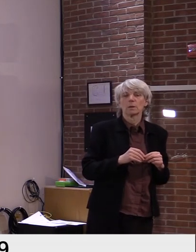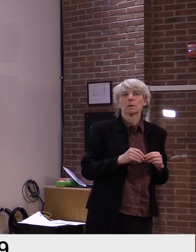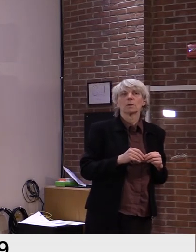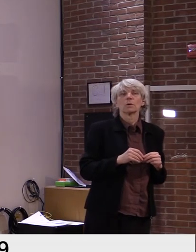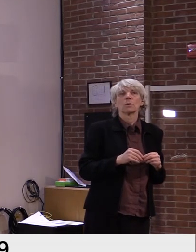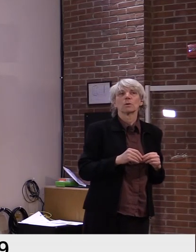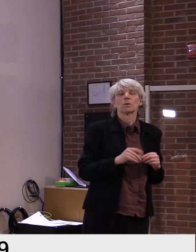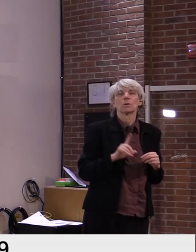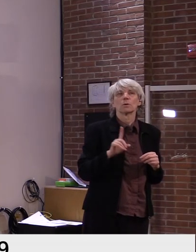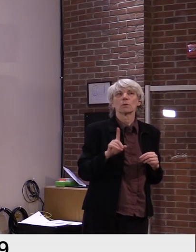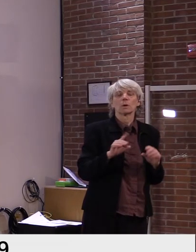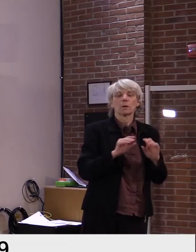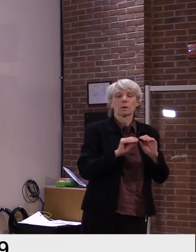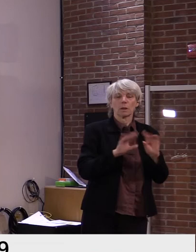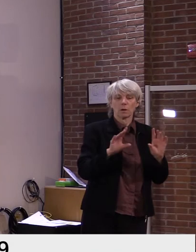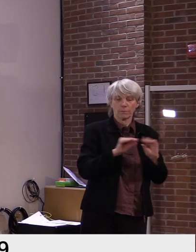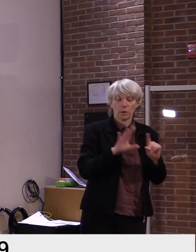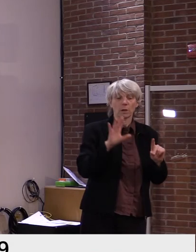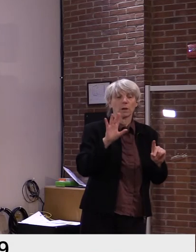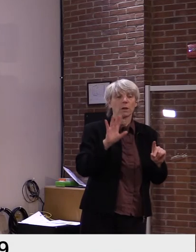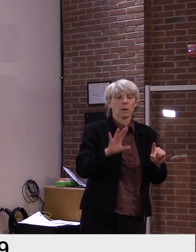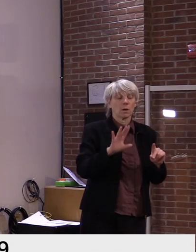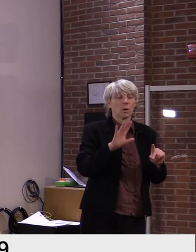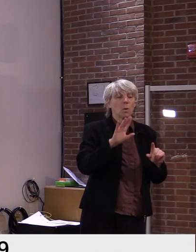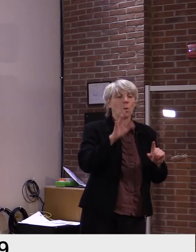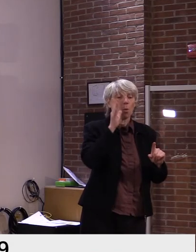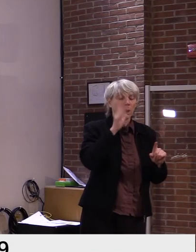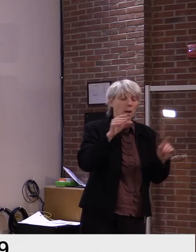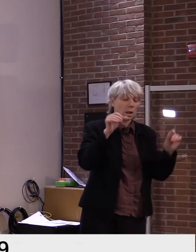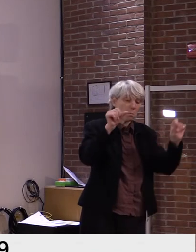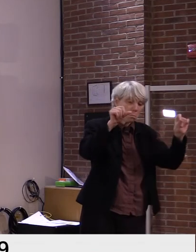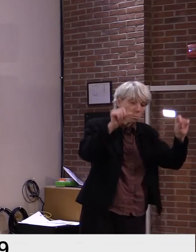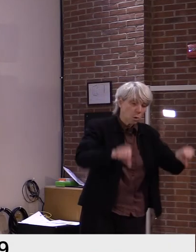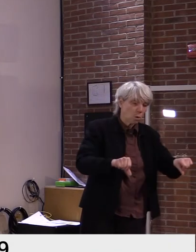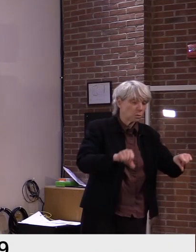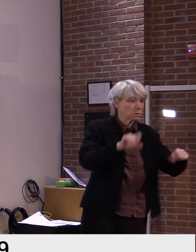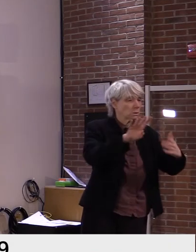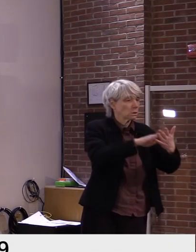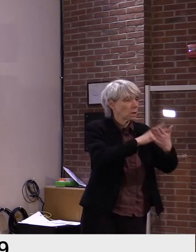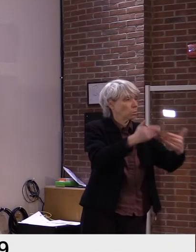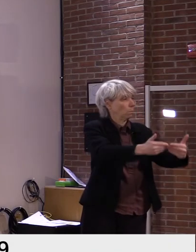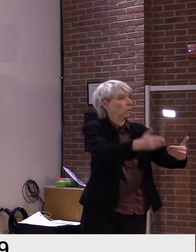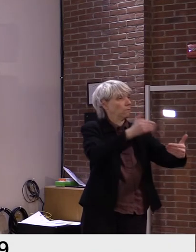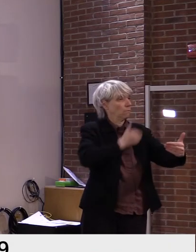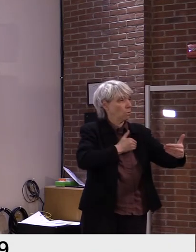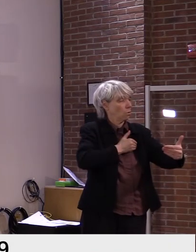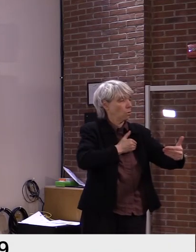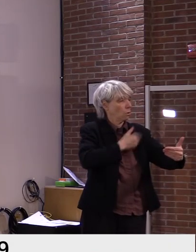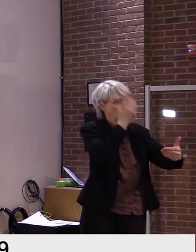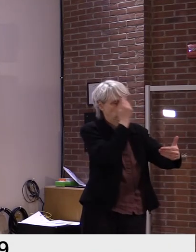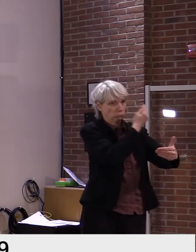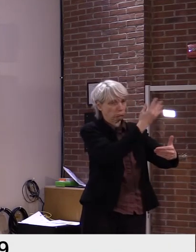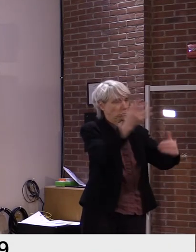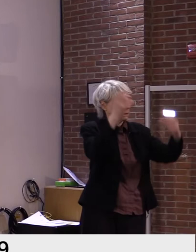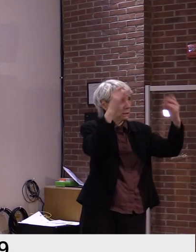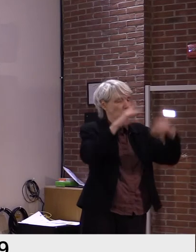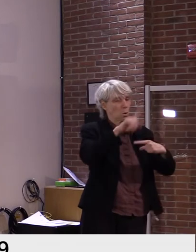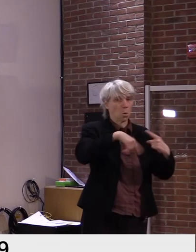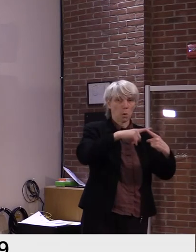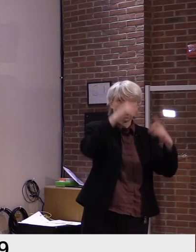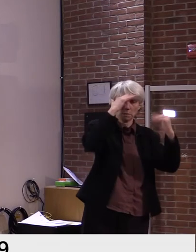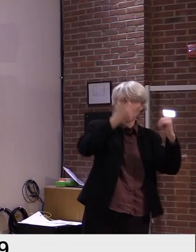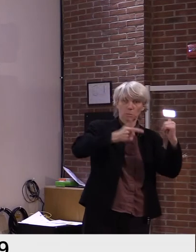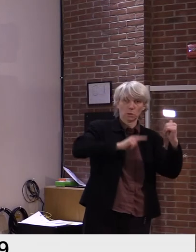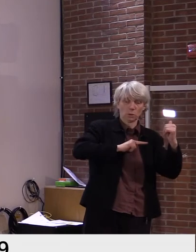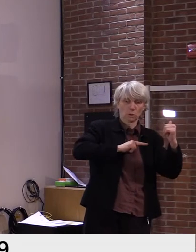will the schedule be available, say, before the eligibility opens up for teachers? I guess I'm just wondering from a practical standpoint, a teacher who